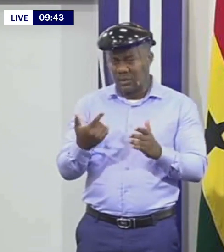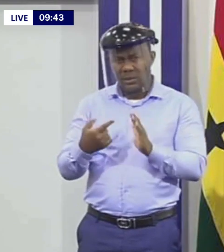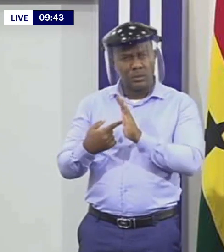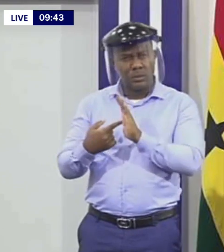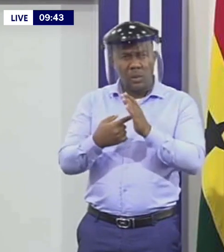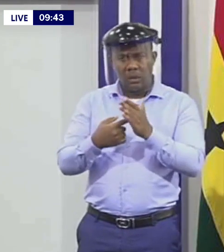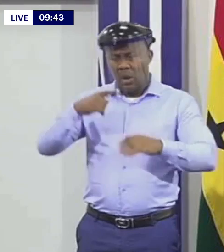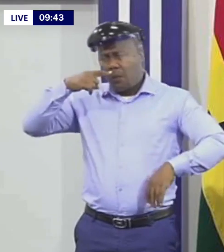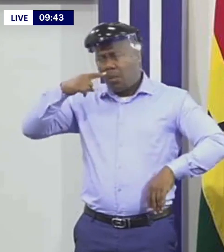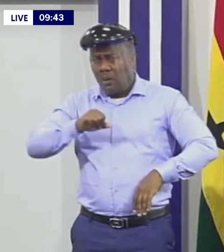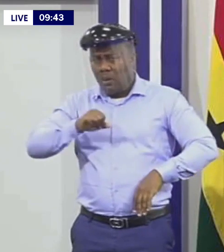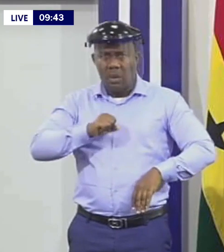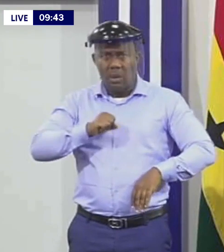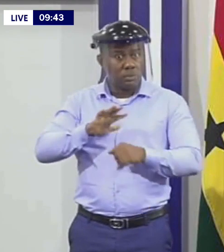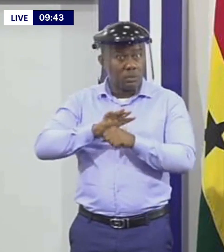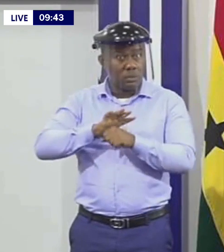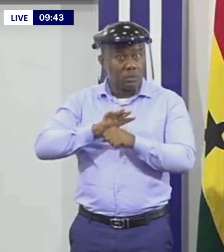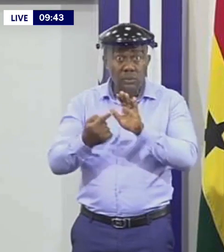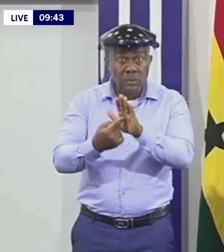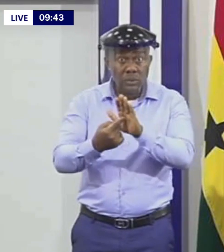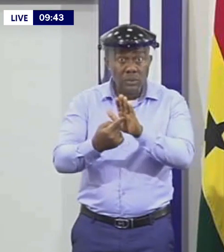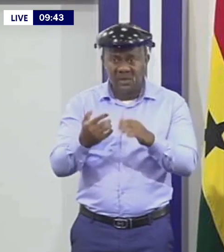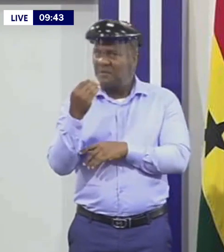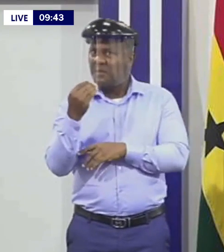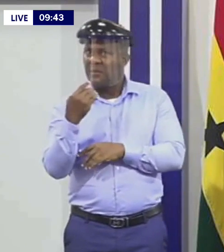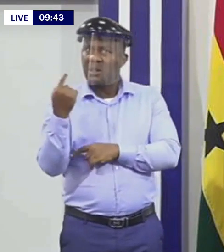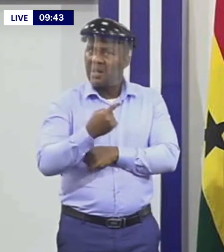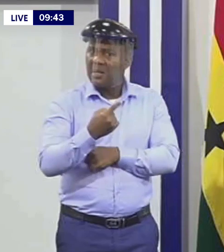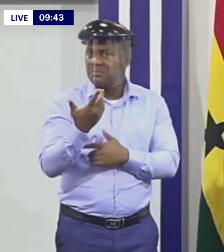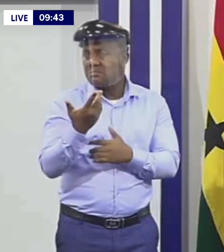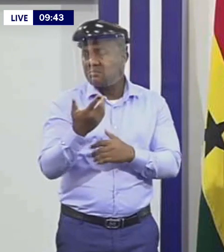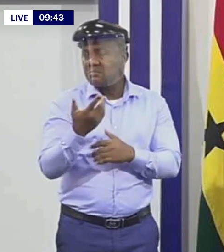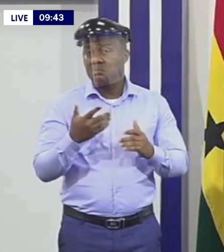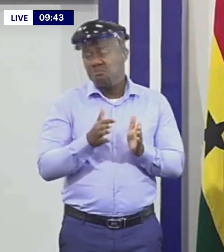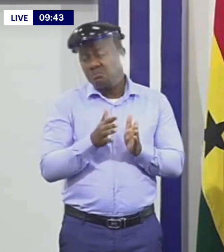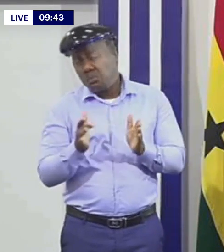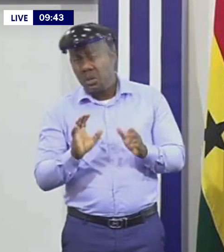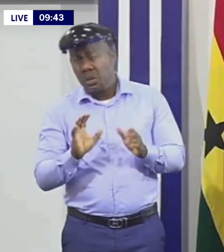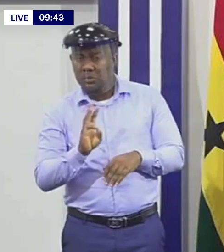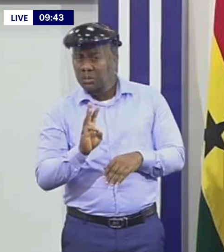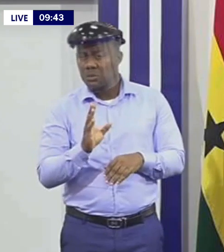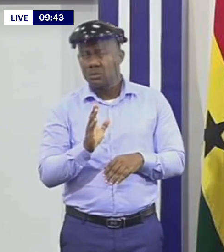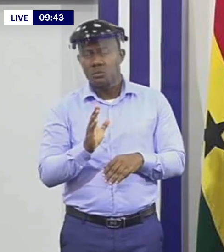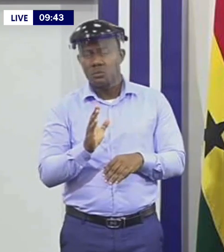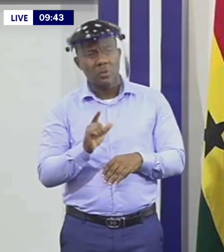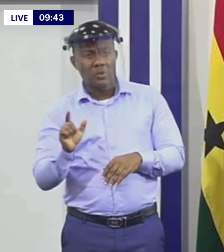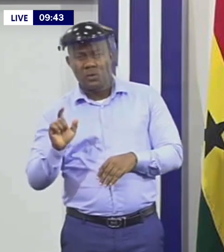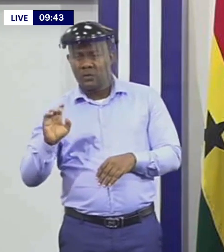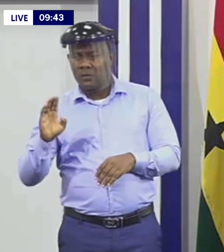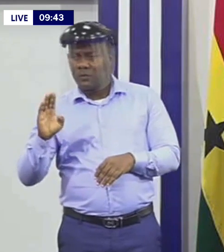symptoms mentioned earlier, 14 days, and it may range from 6 to 41